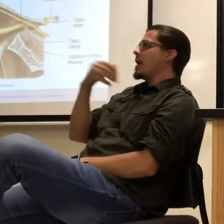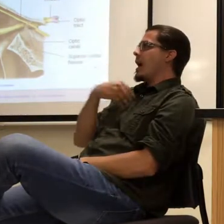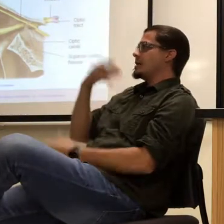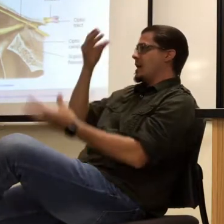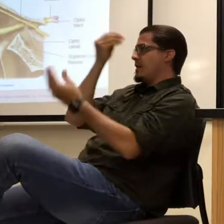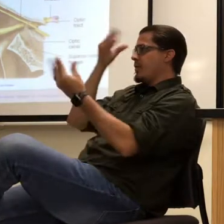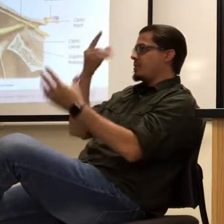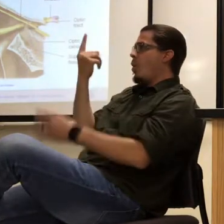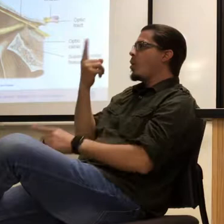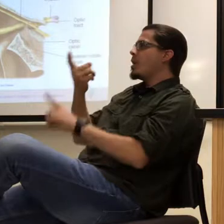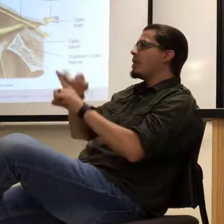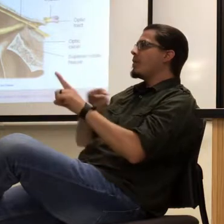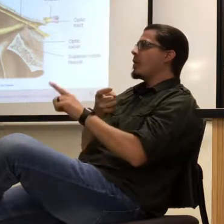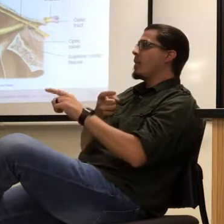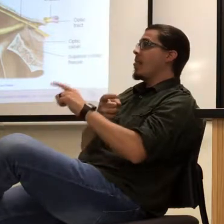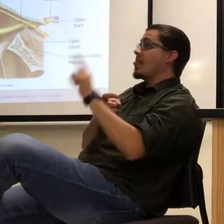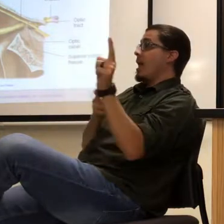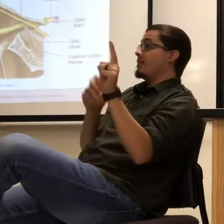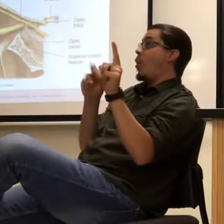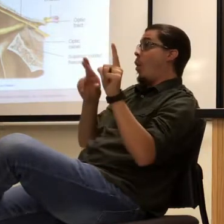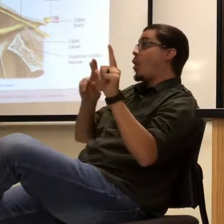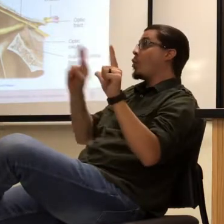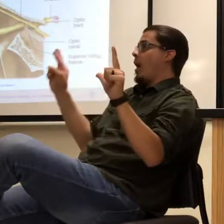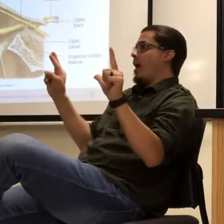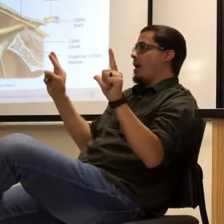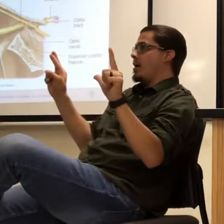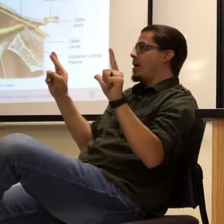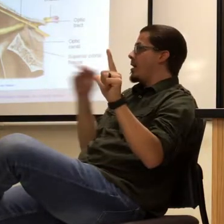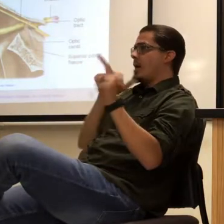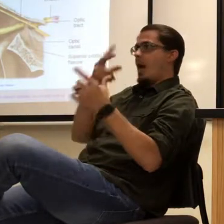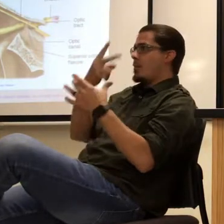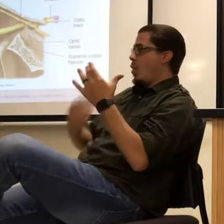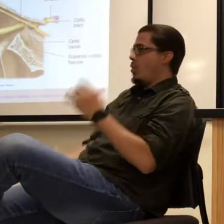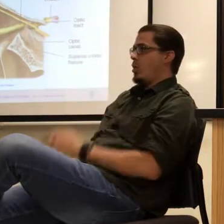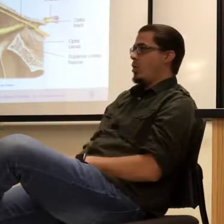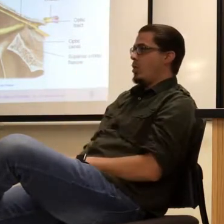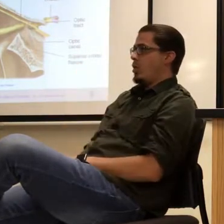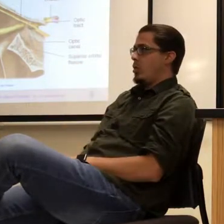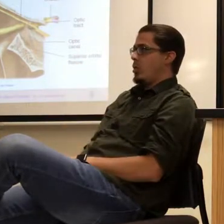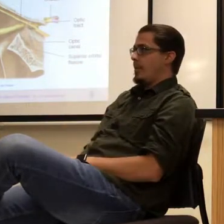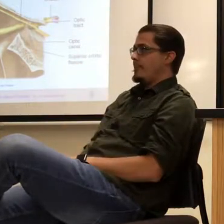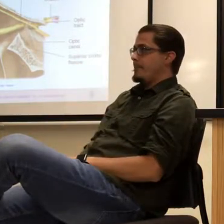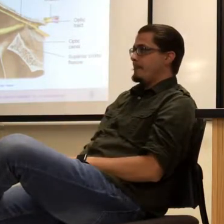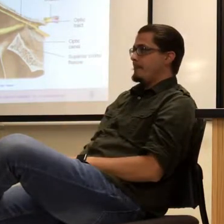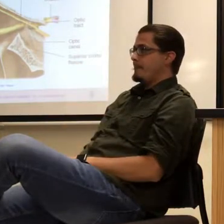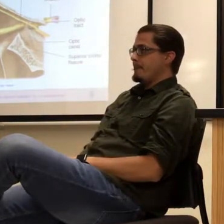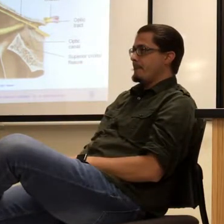information only from left or right visual fields, not both.